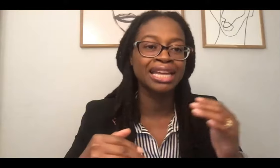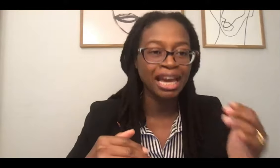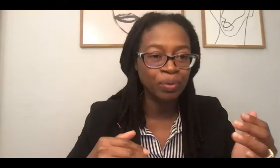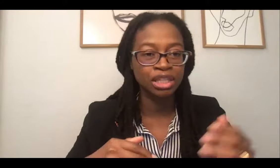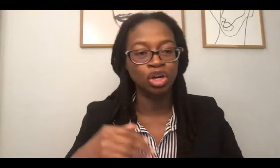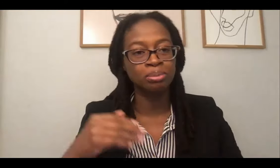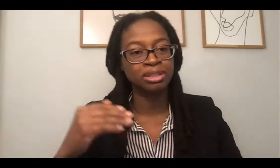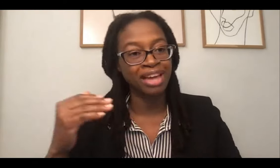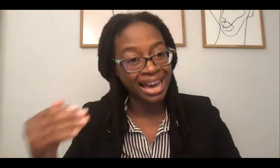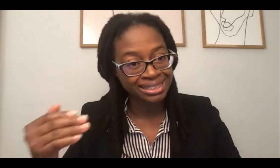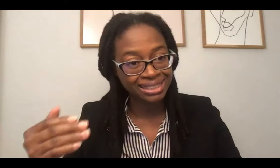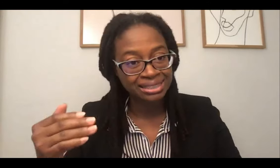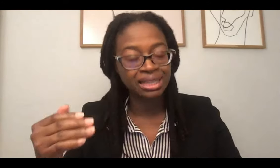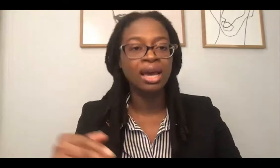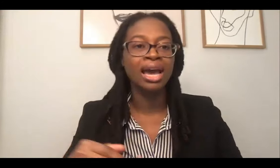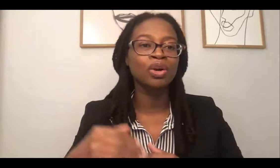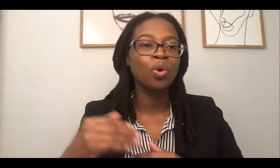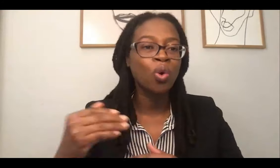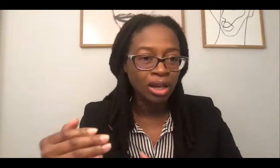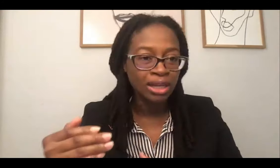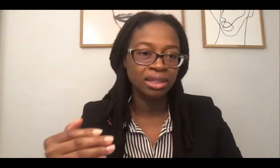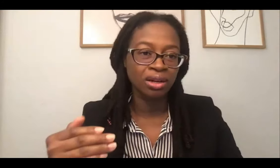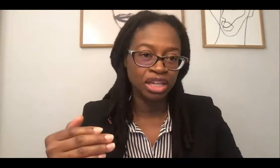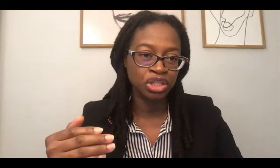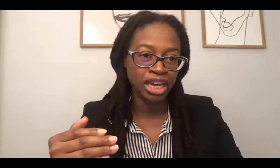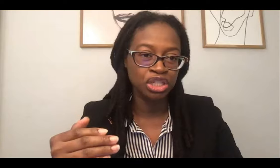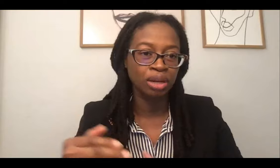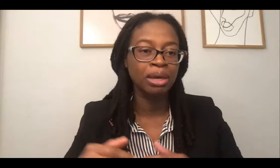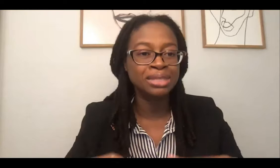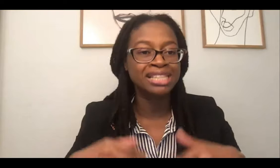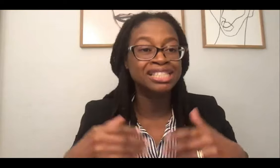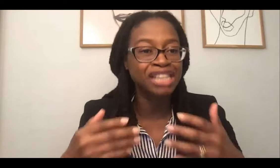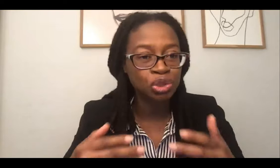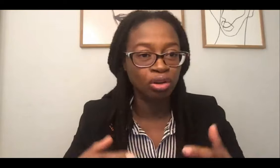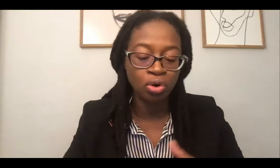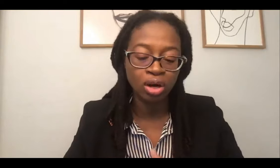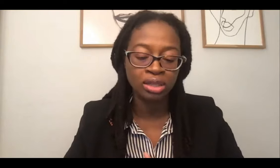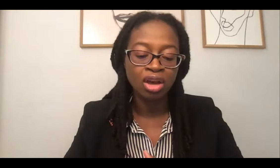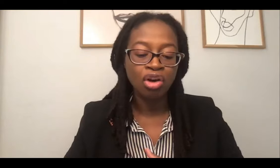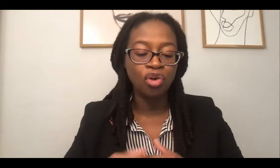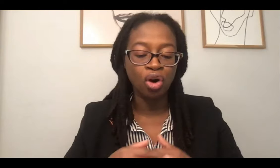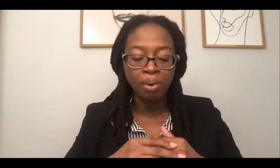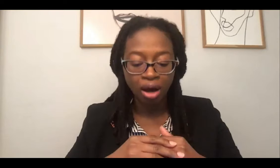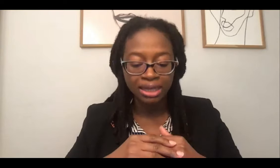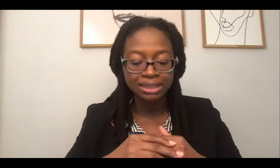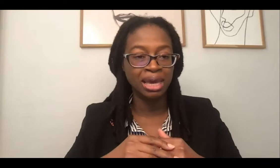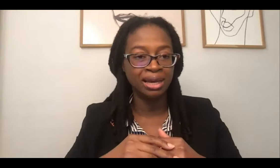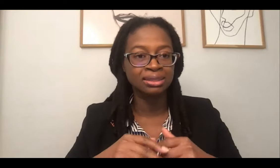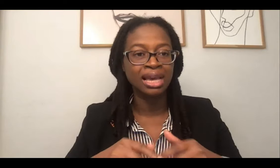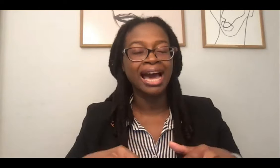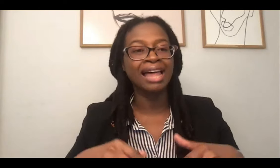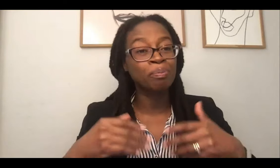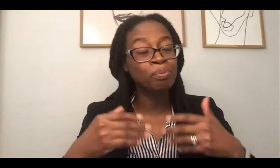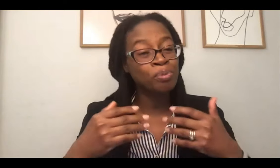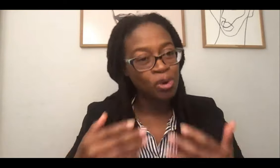inequity in terms of access and quality of education becomes a central focus for policymakers, and